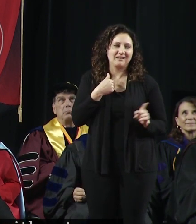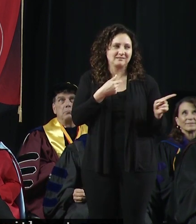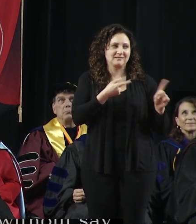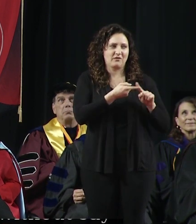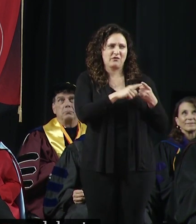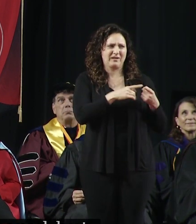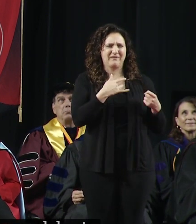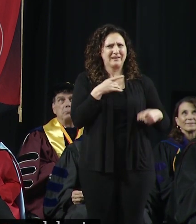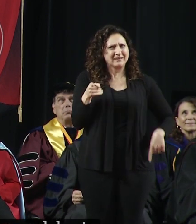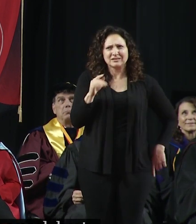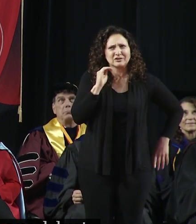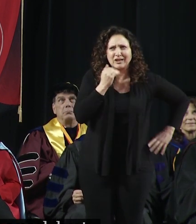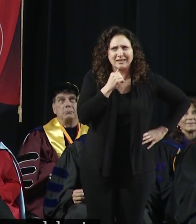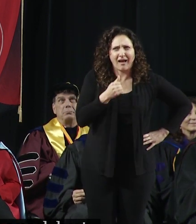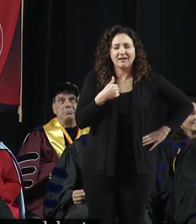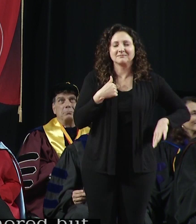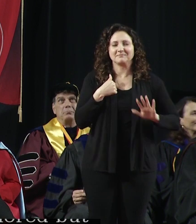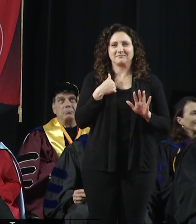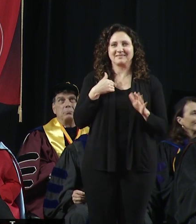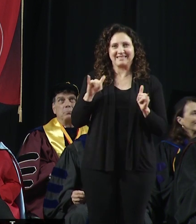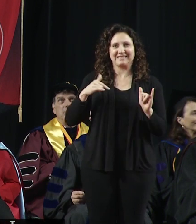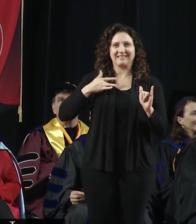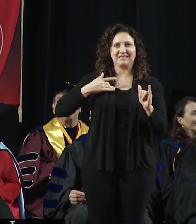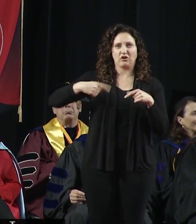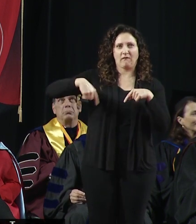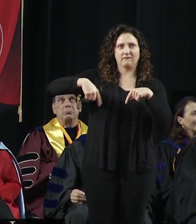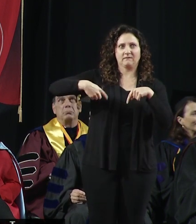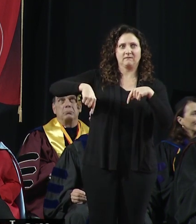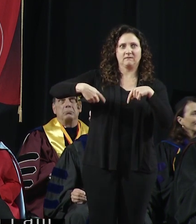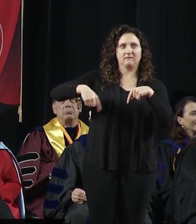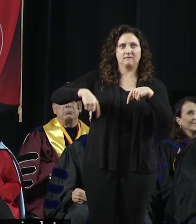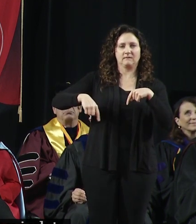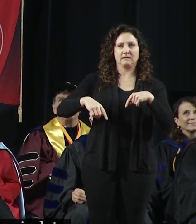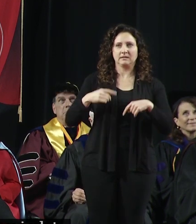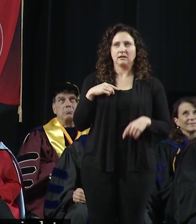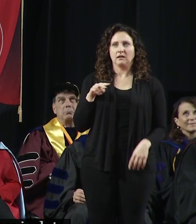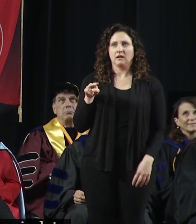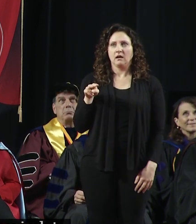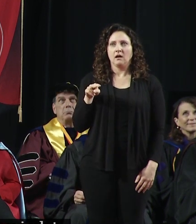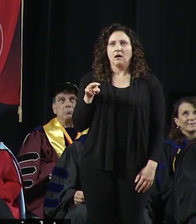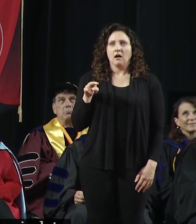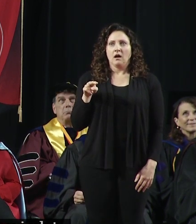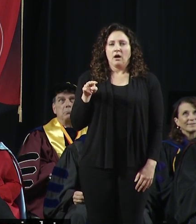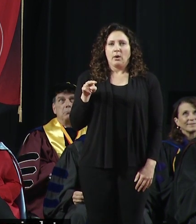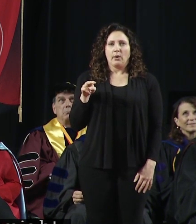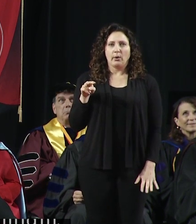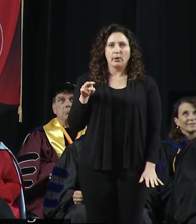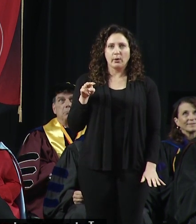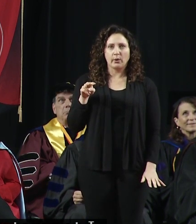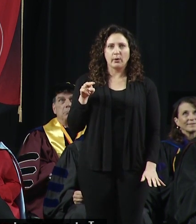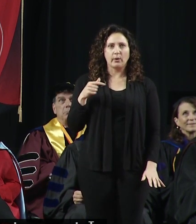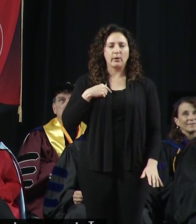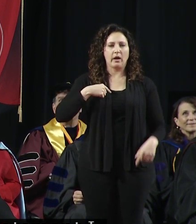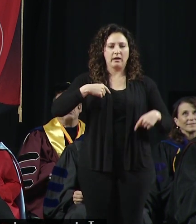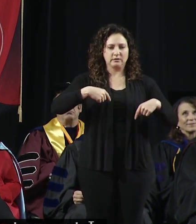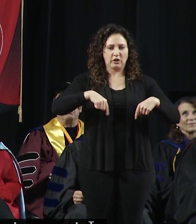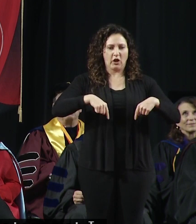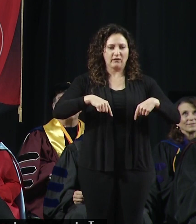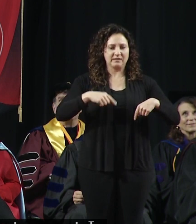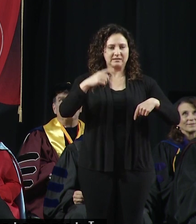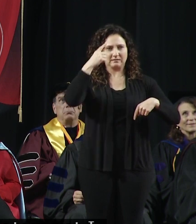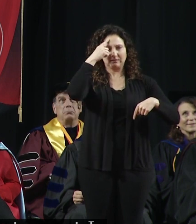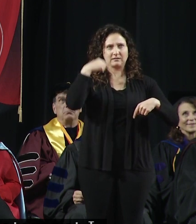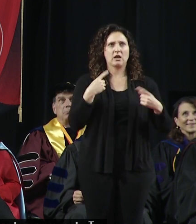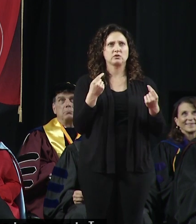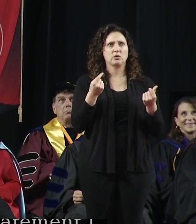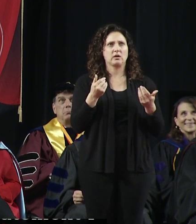might disagree with that statement, I was nervous. So nervous that I got a serving job at Papado to work on my